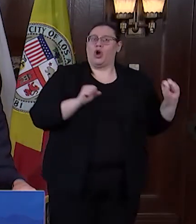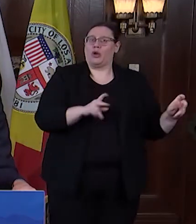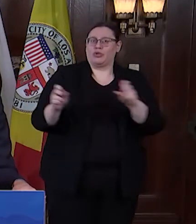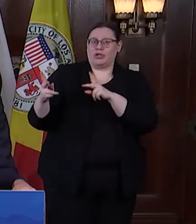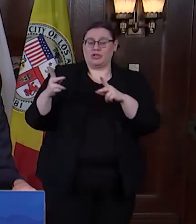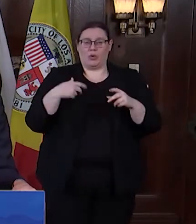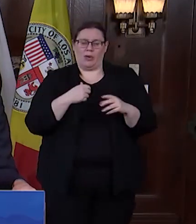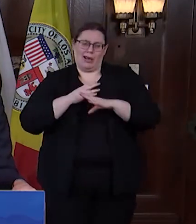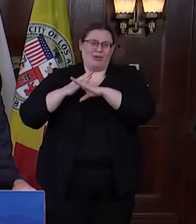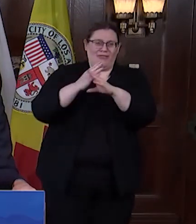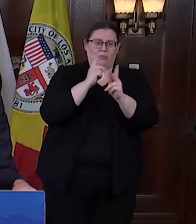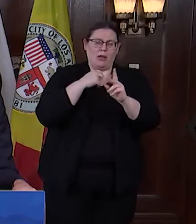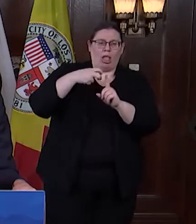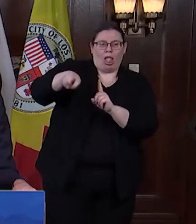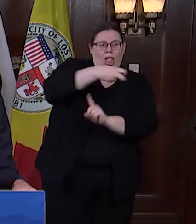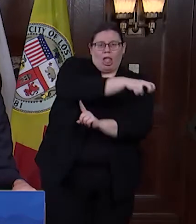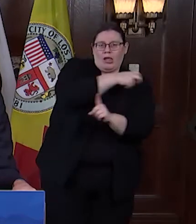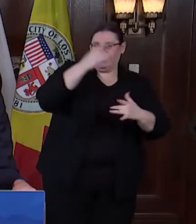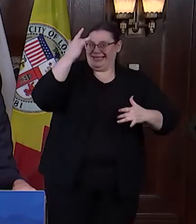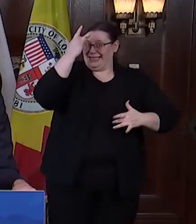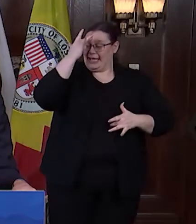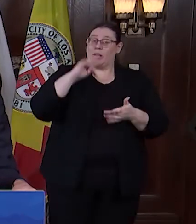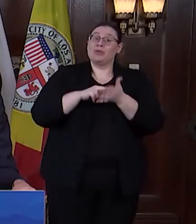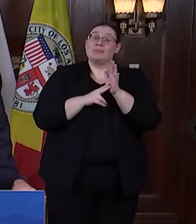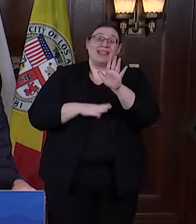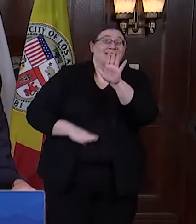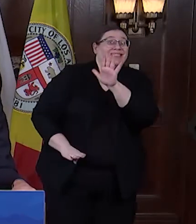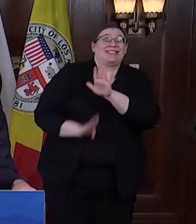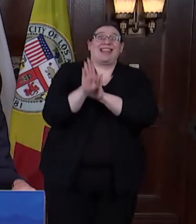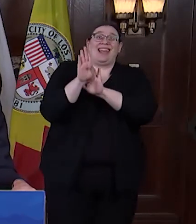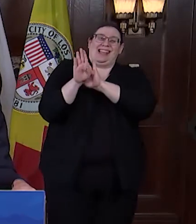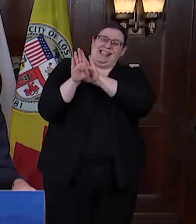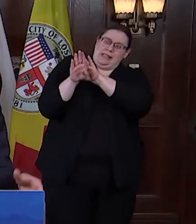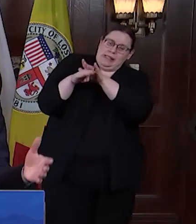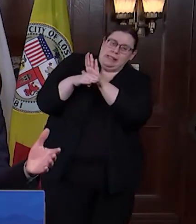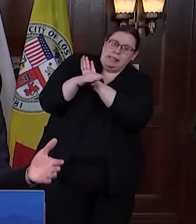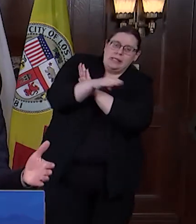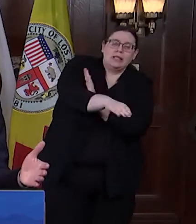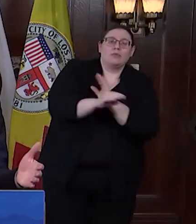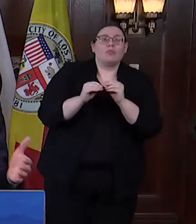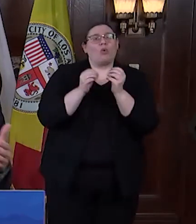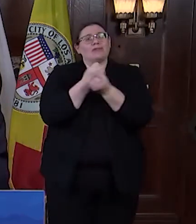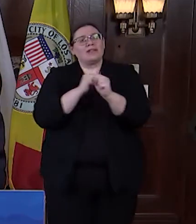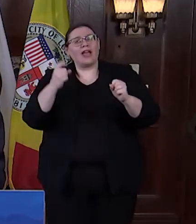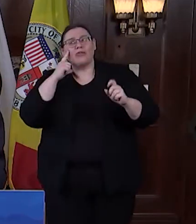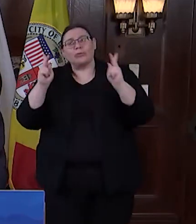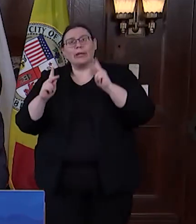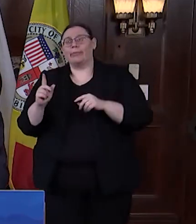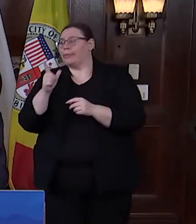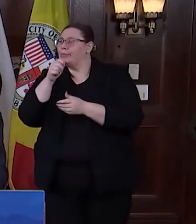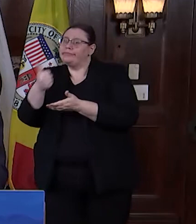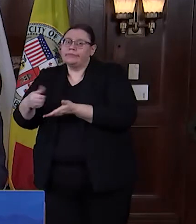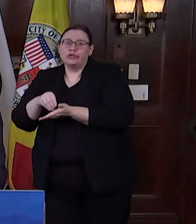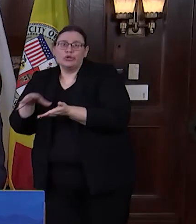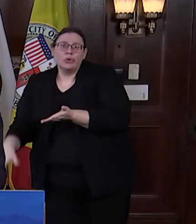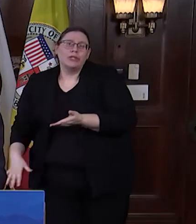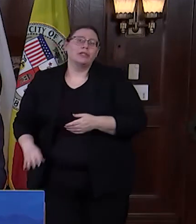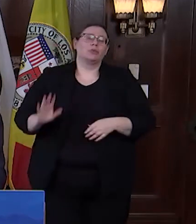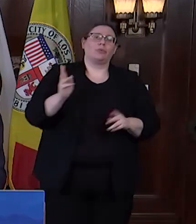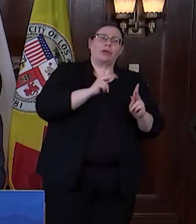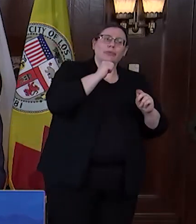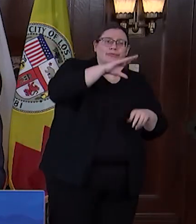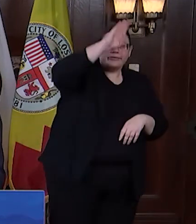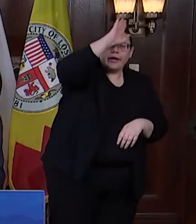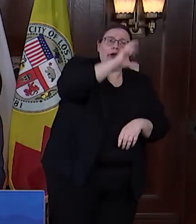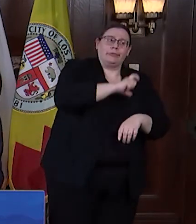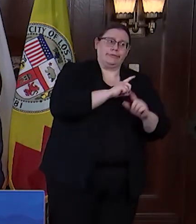of transmissions earlier and pushing down that curve, making life safer for everyone from students to first responders, and providing a